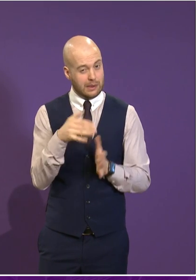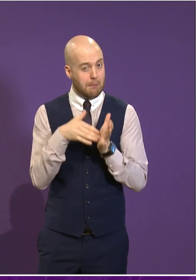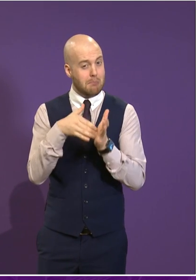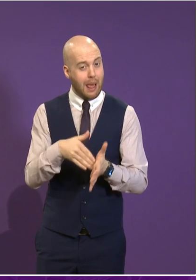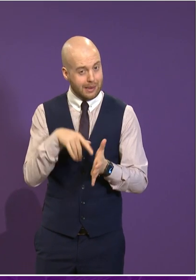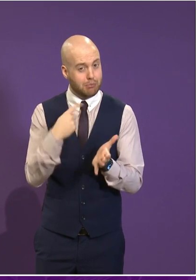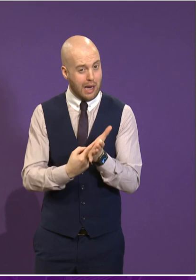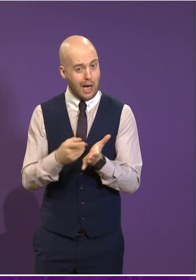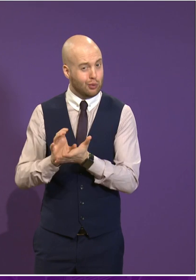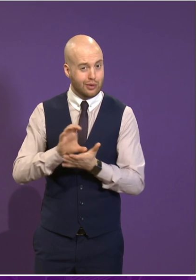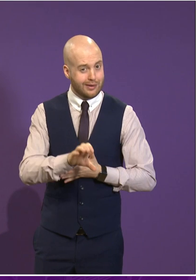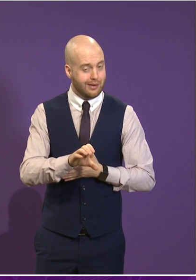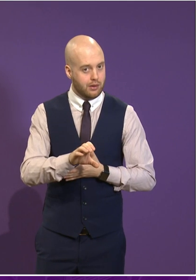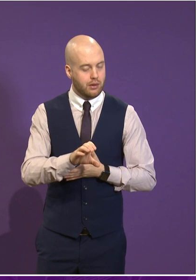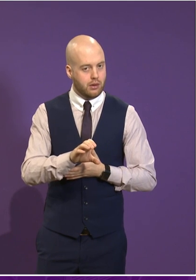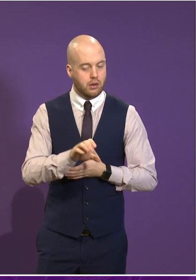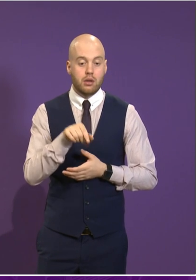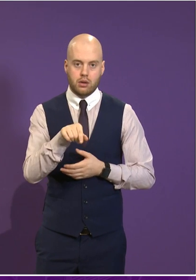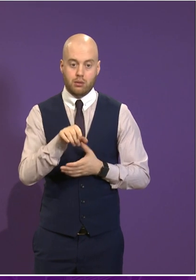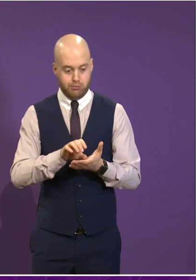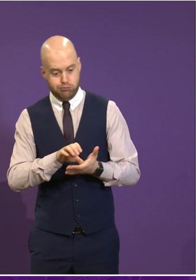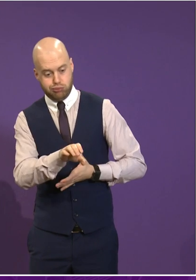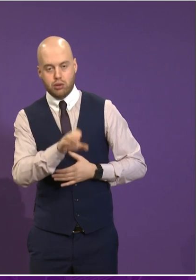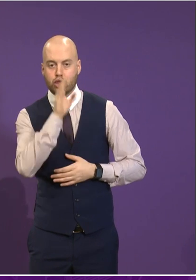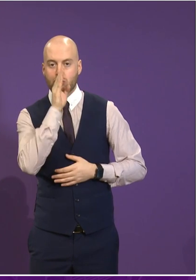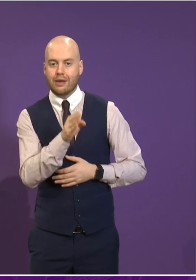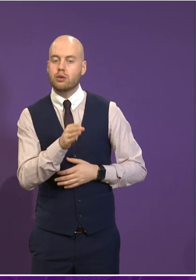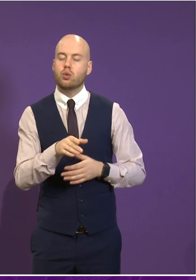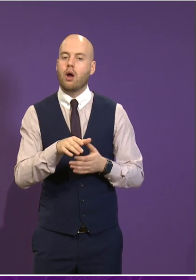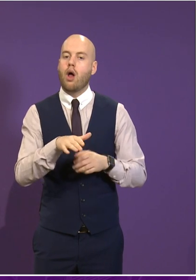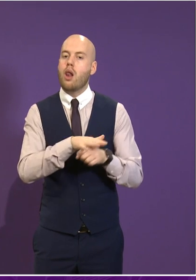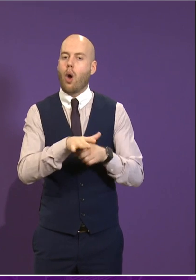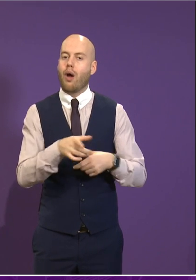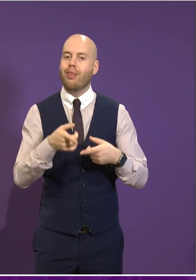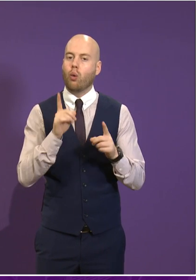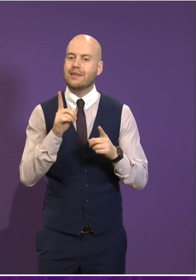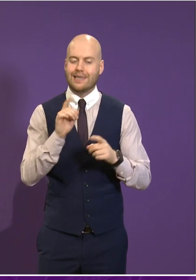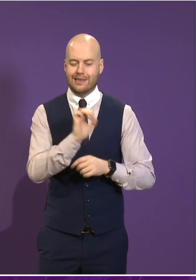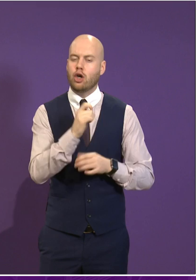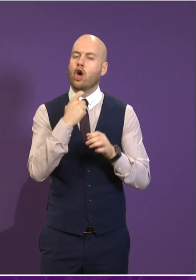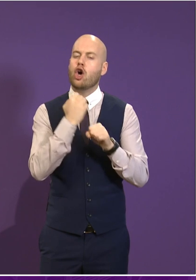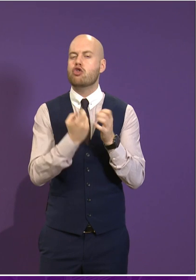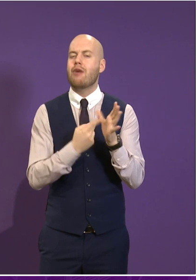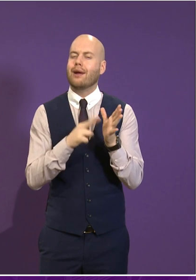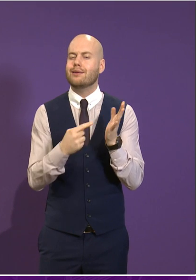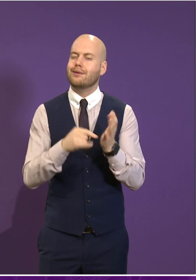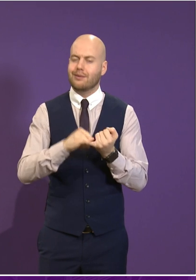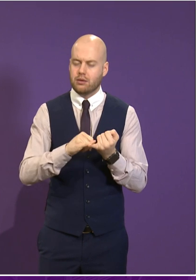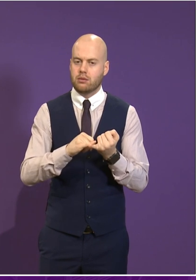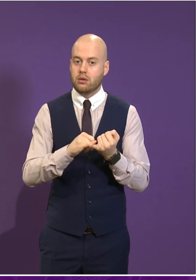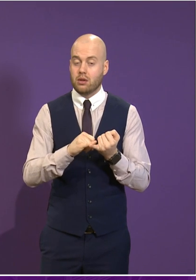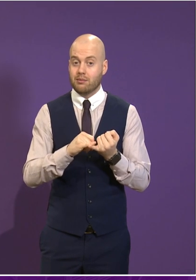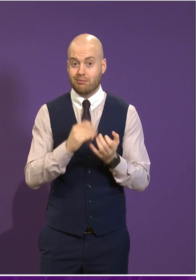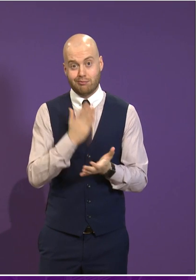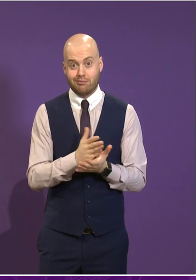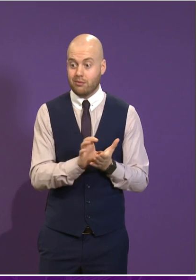But because of the presumption against ring fencing, that went straight into local authority grants and didn't go to children with